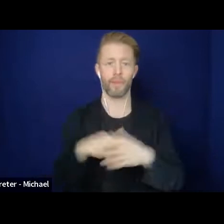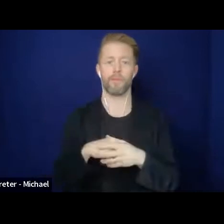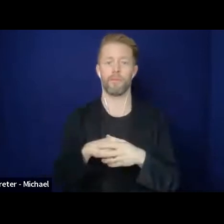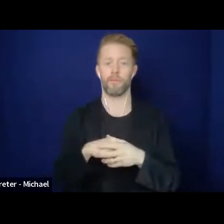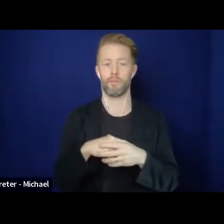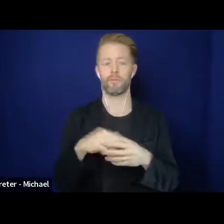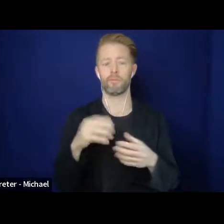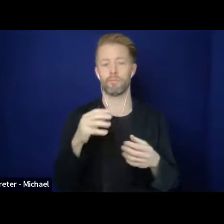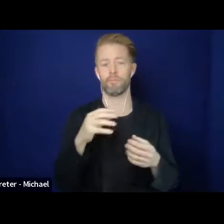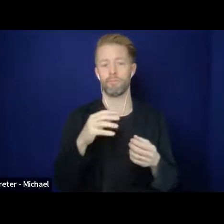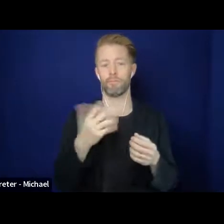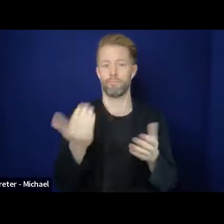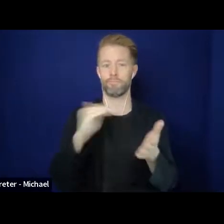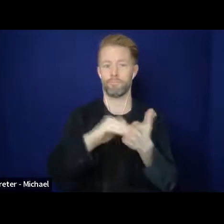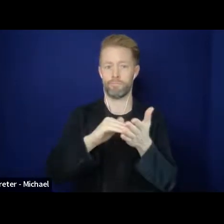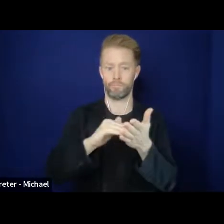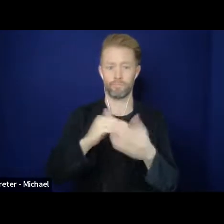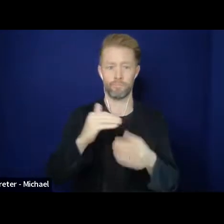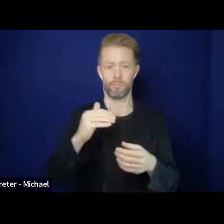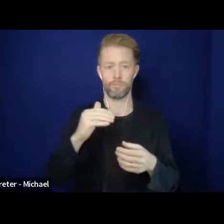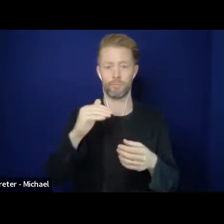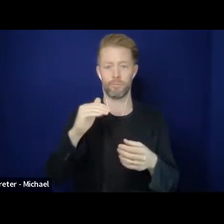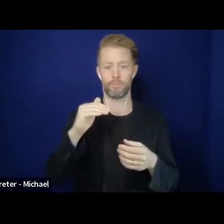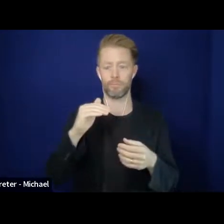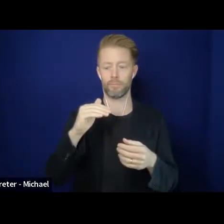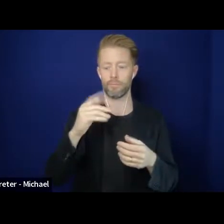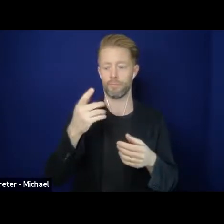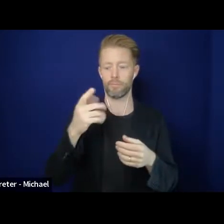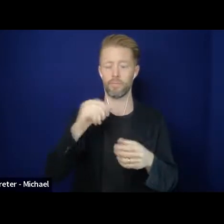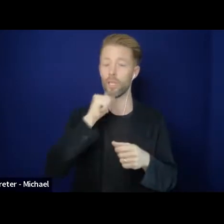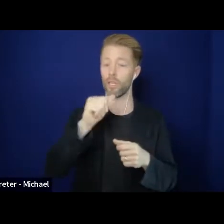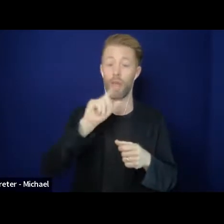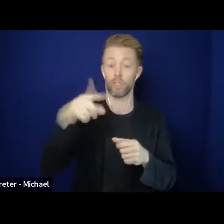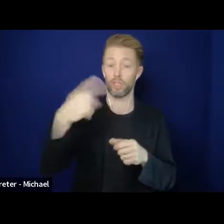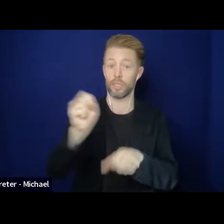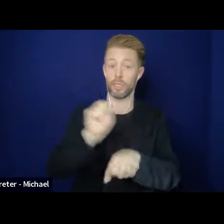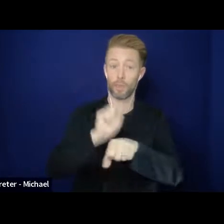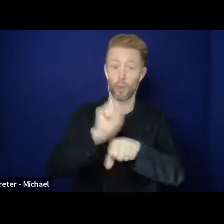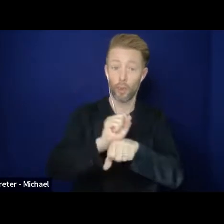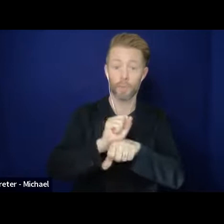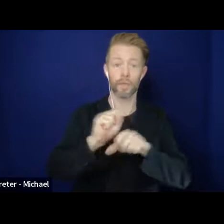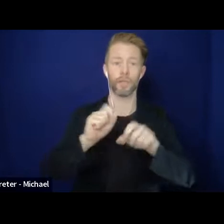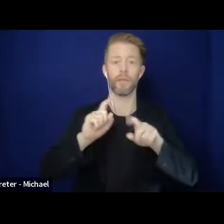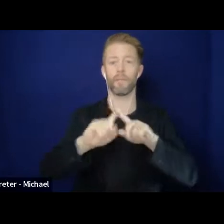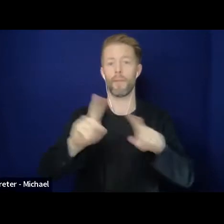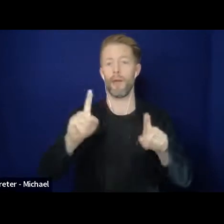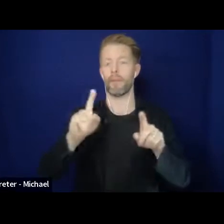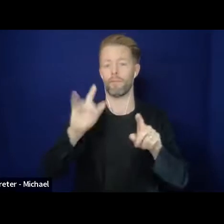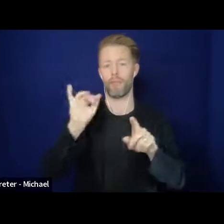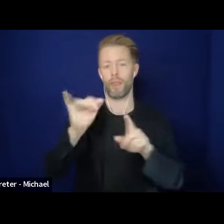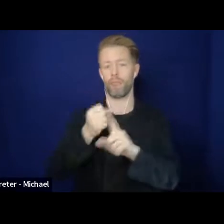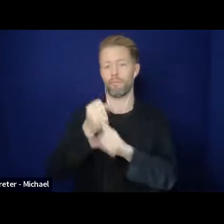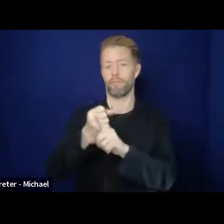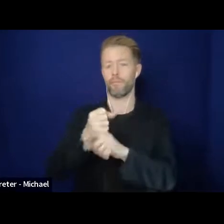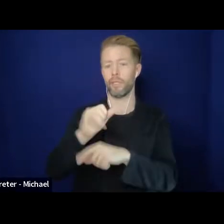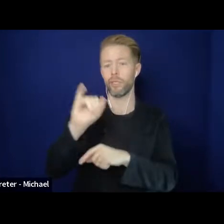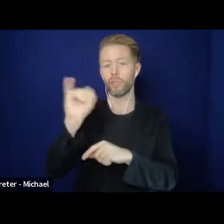Overarchingly, this again feeds into things like not just employment, but also into insurance and